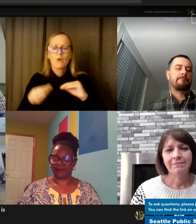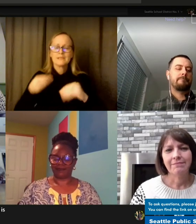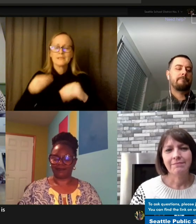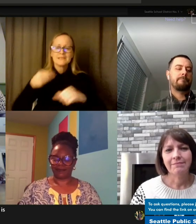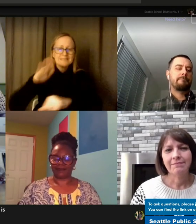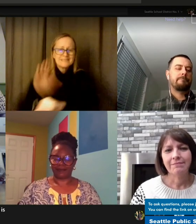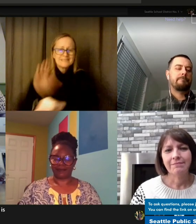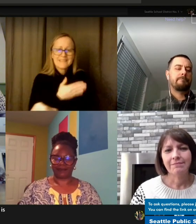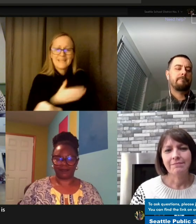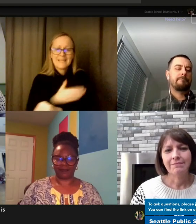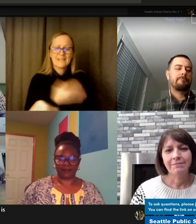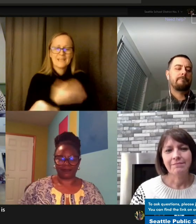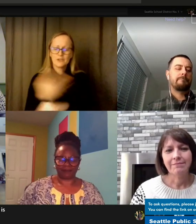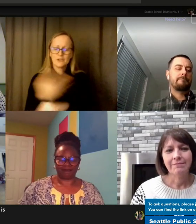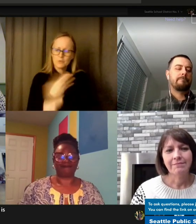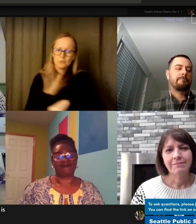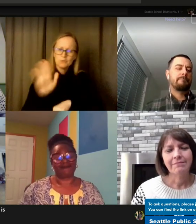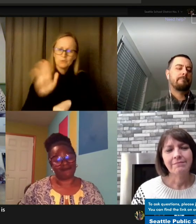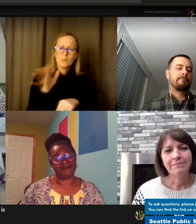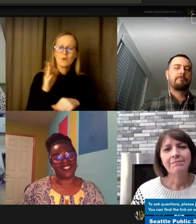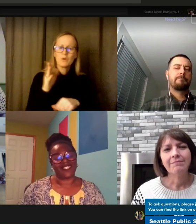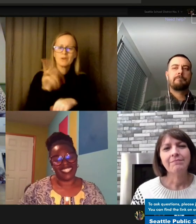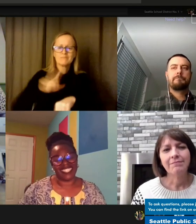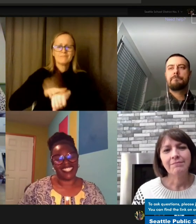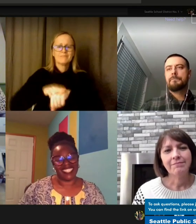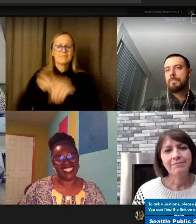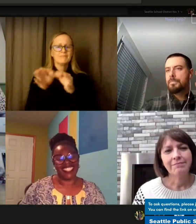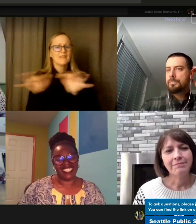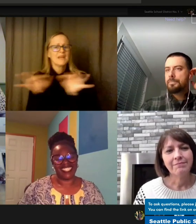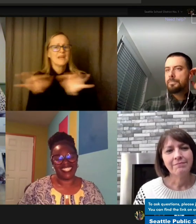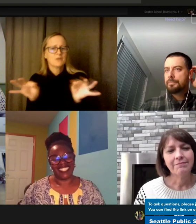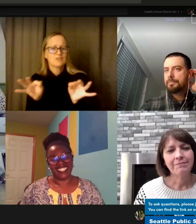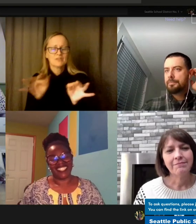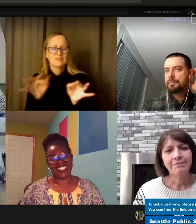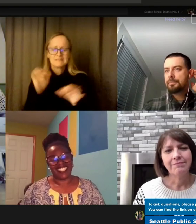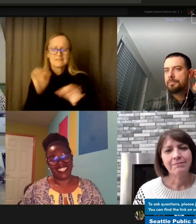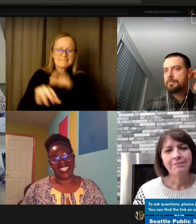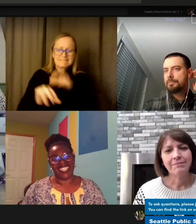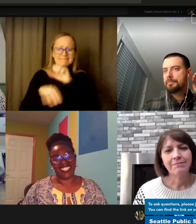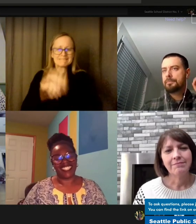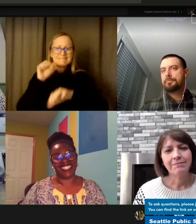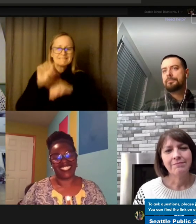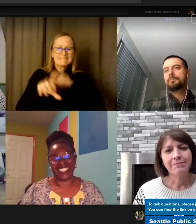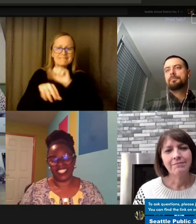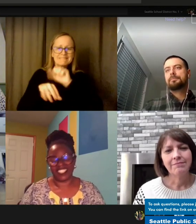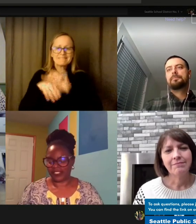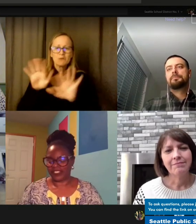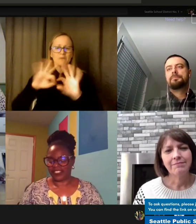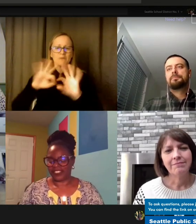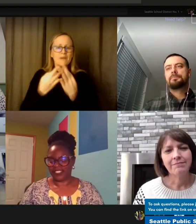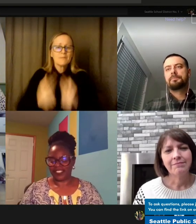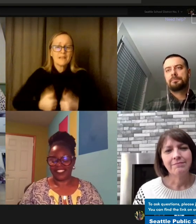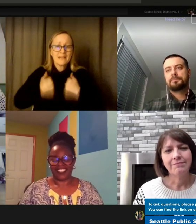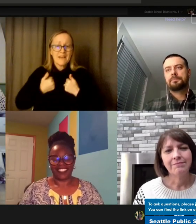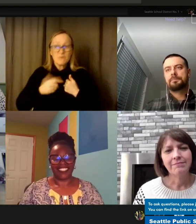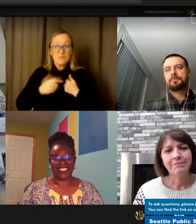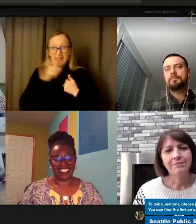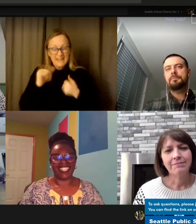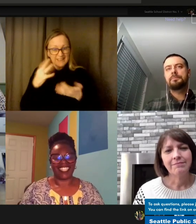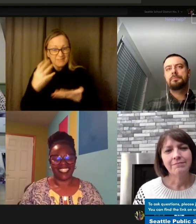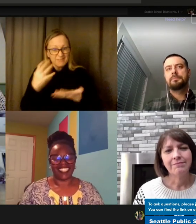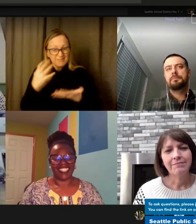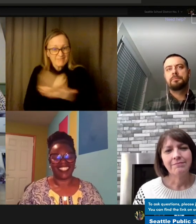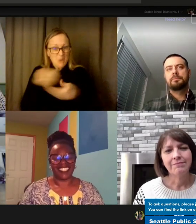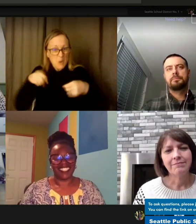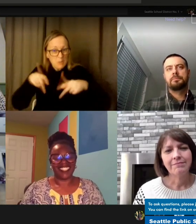language, really enrich the family life, because there's an opportunity there right now. We know